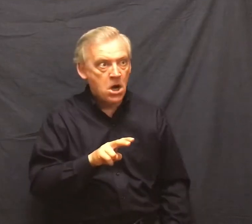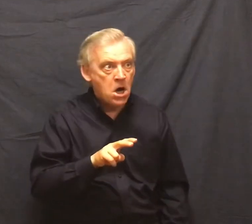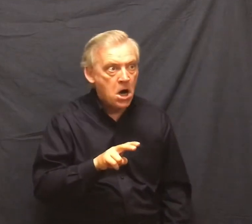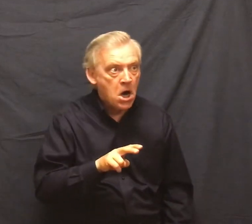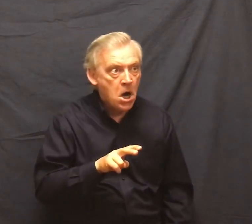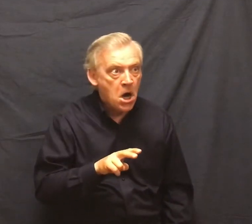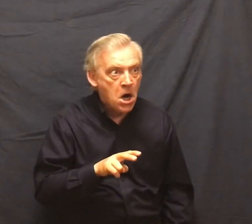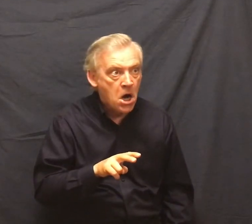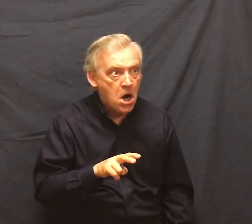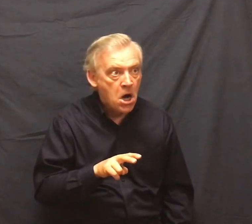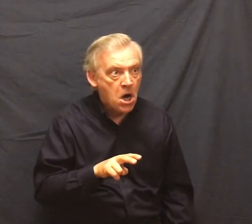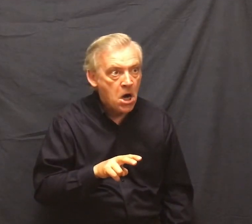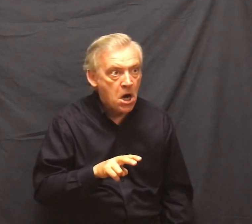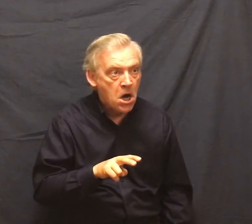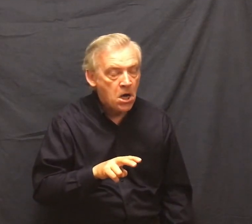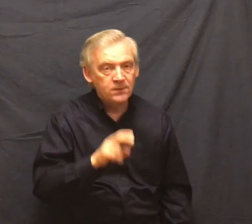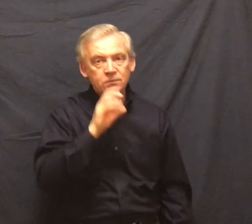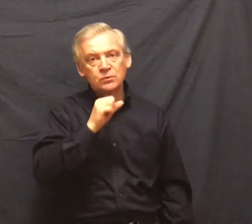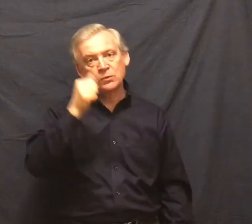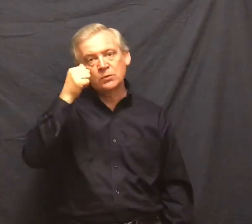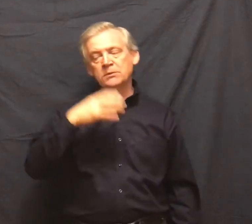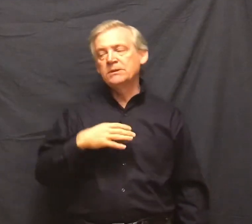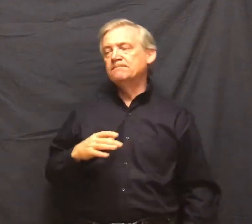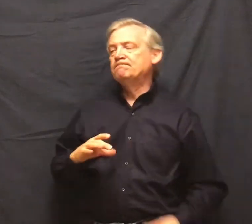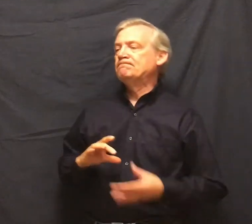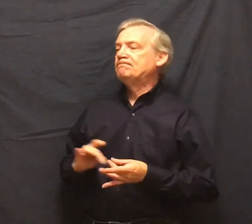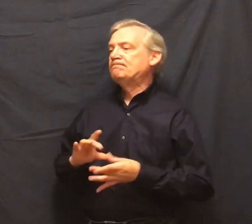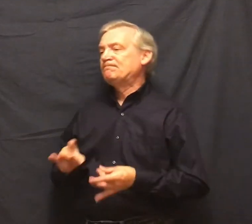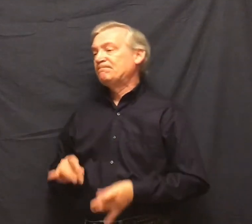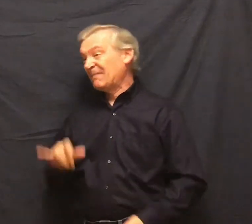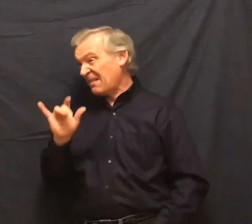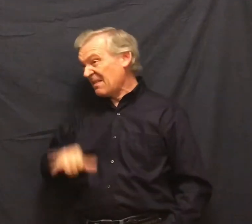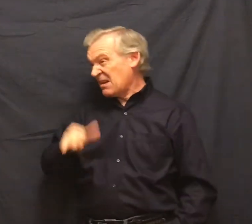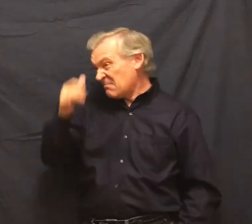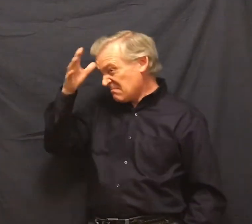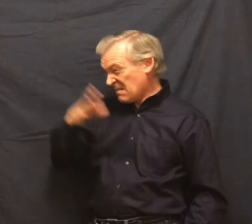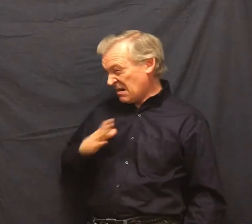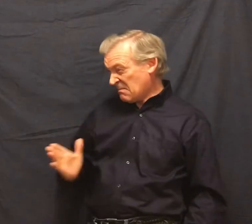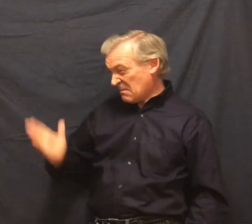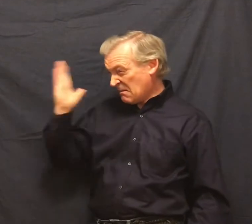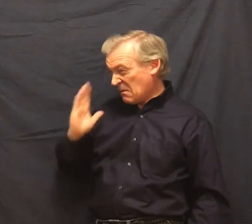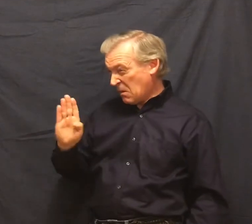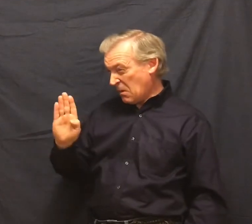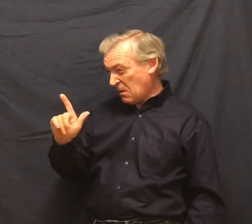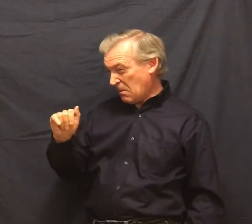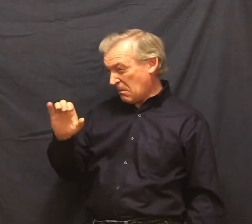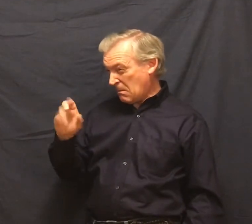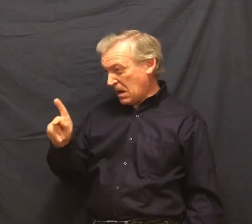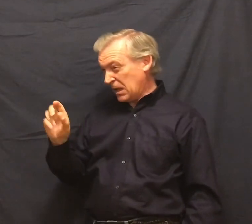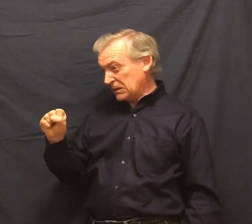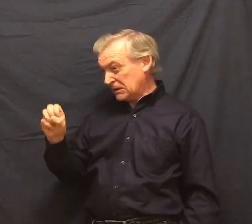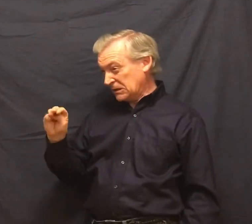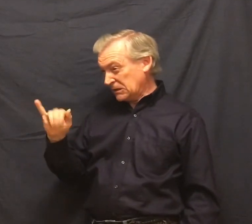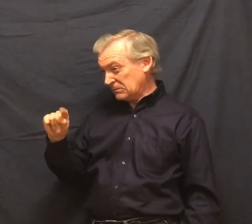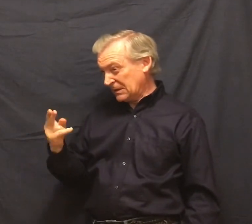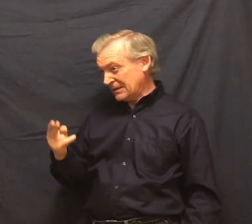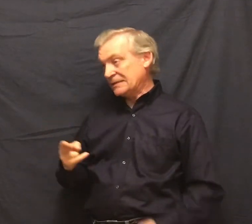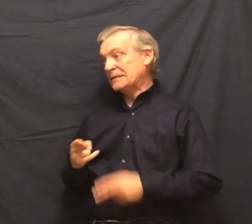"Tell you what," said the old swamper. "This here blacksmith, name of Whitey, was the kind of guy that would put that